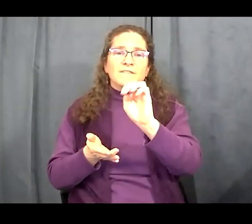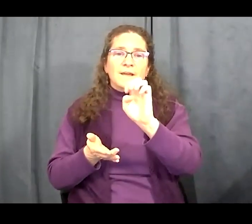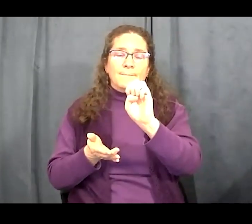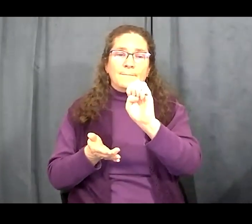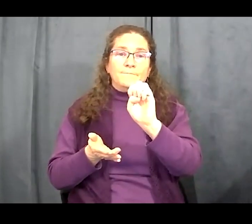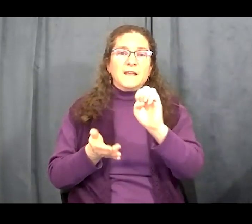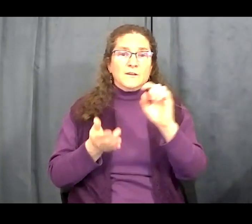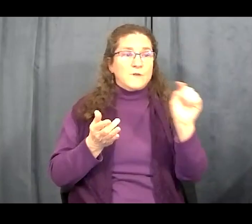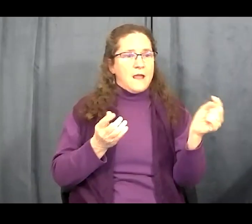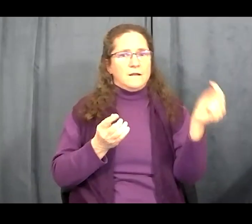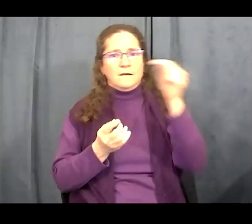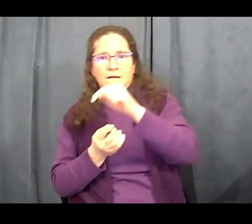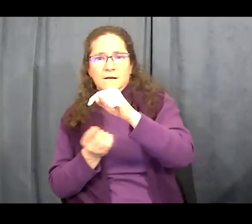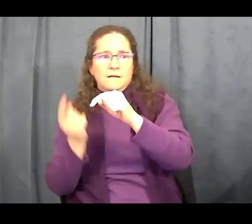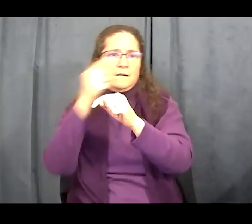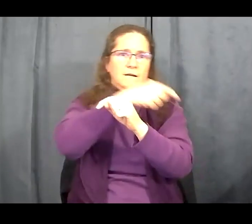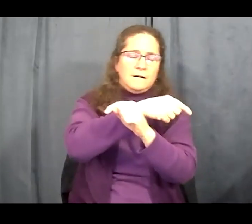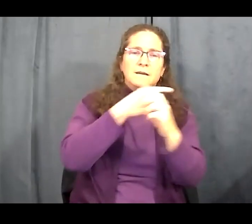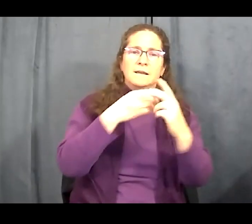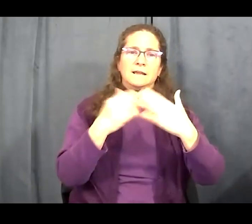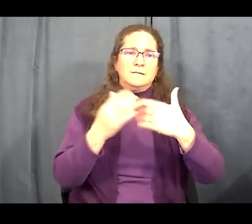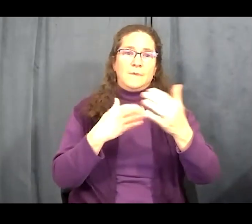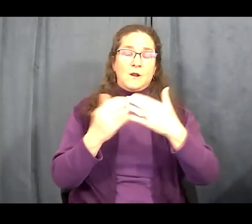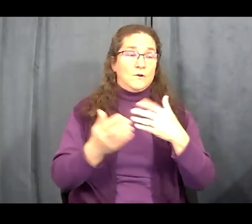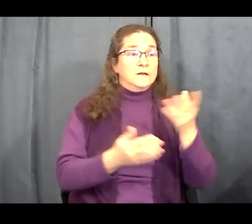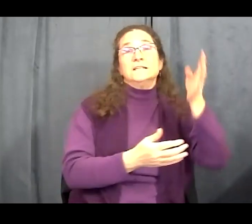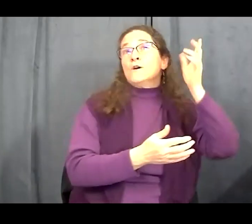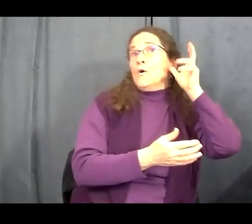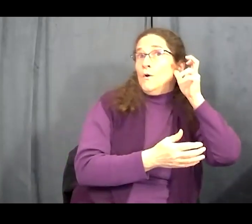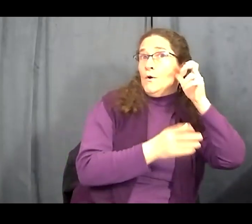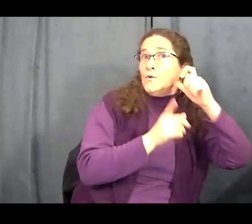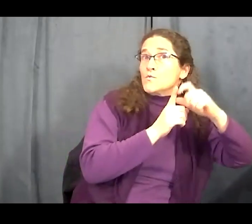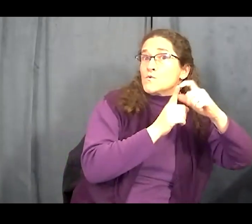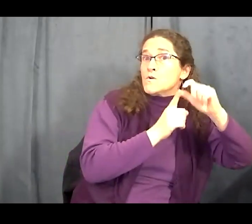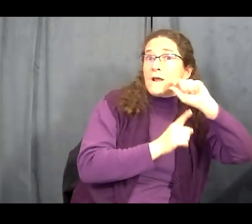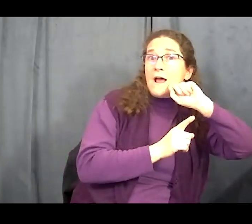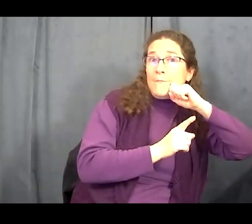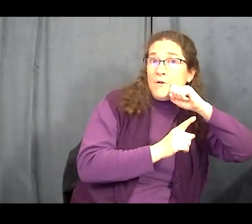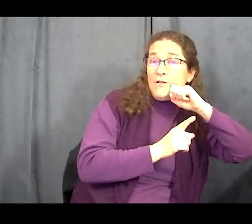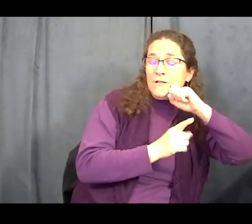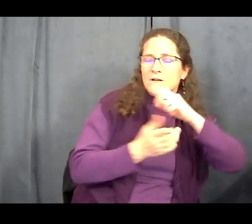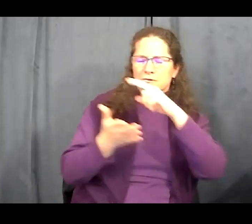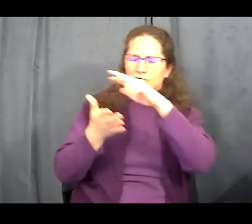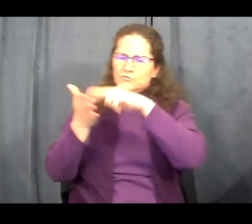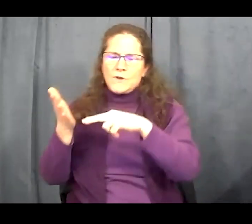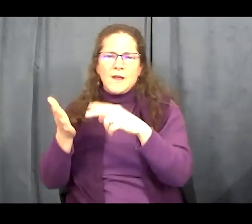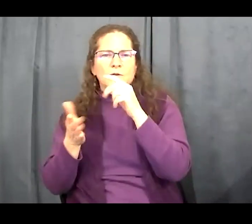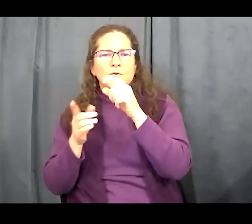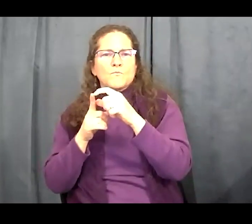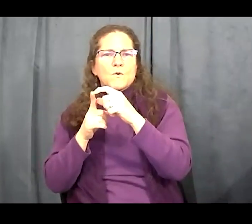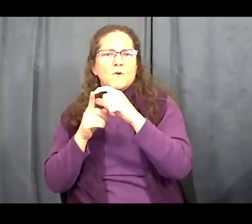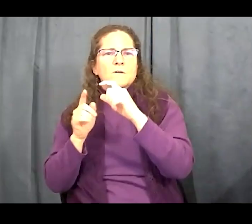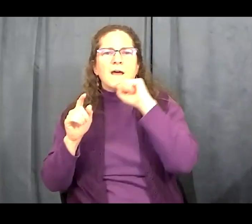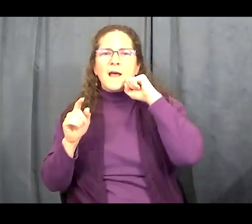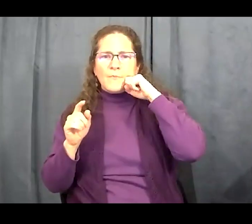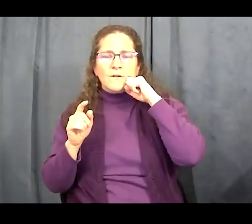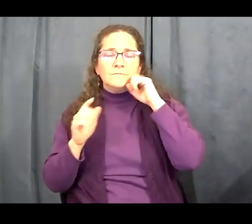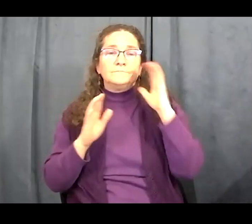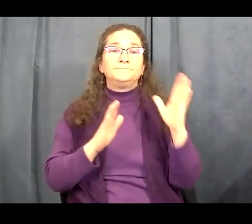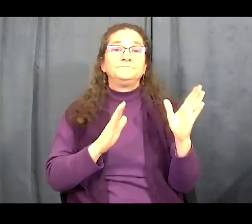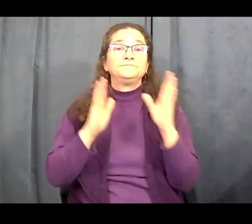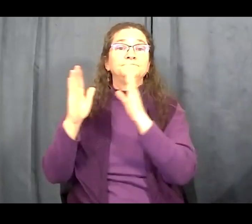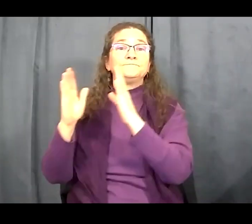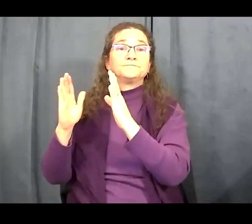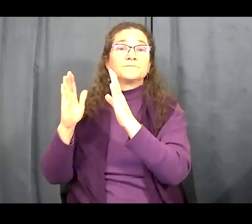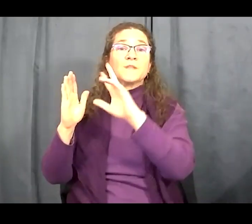the word said, such as apple, or they read the word apple. And then the third and final representation, which can